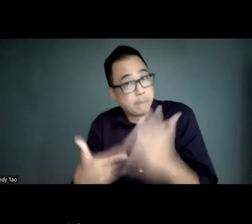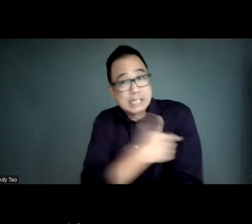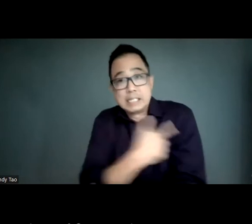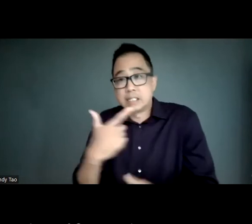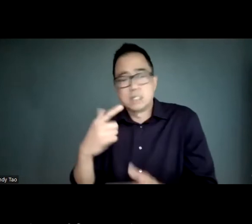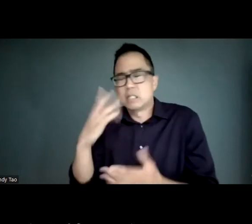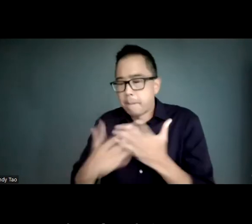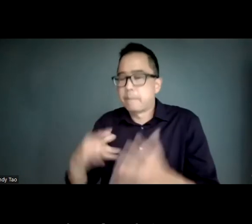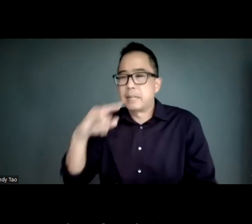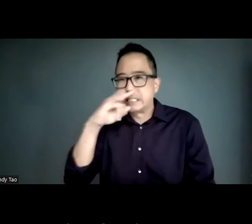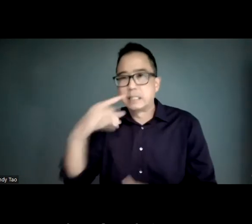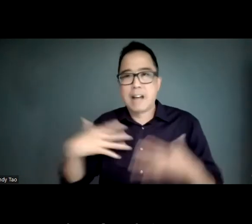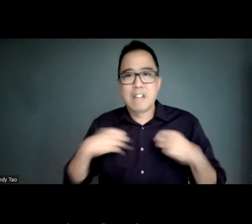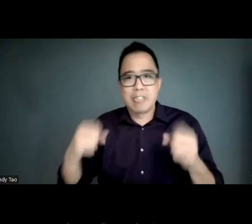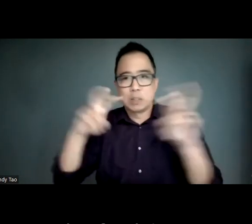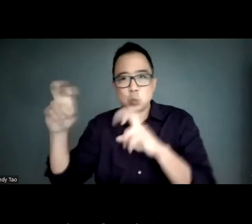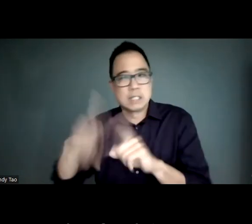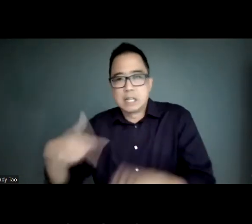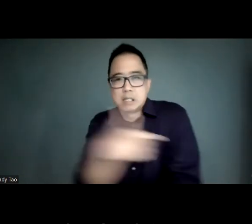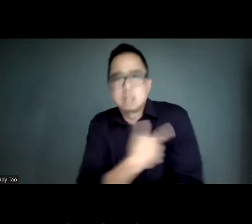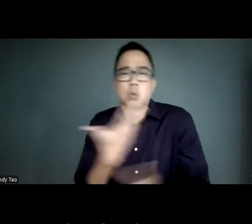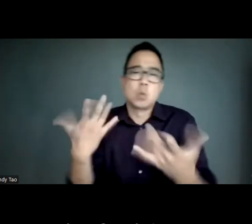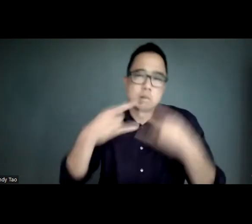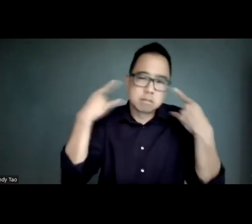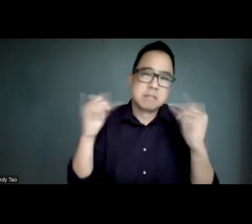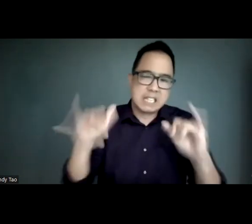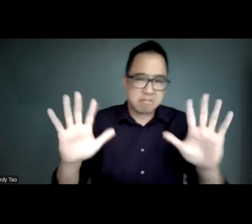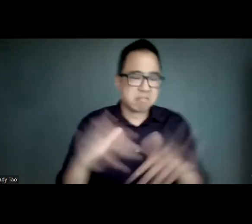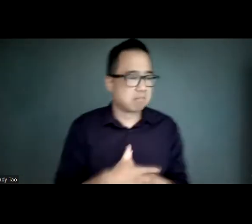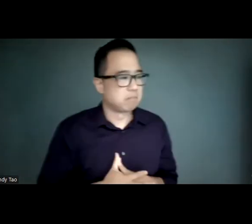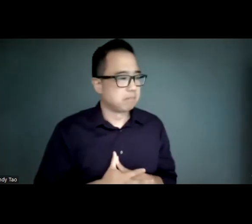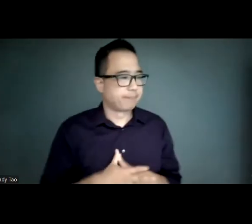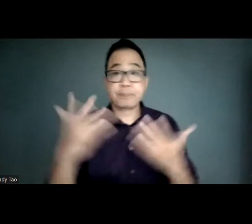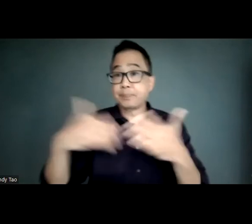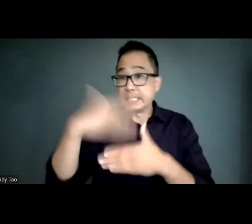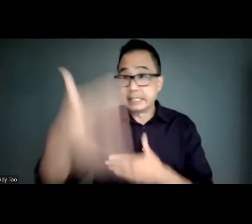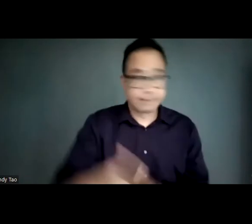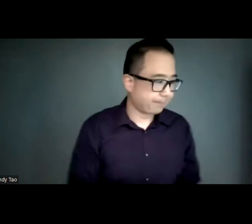Or potentially a child can't be vaccinated for a variety of reasons. Some kids have health issues.